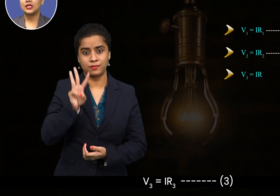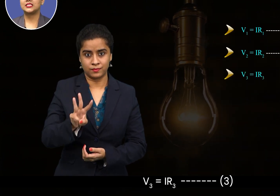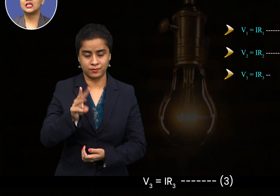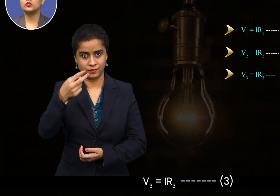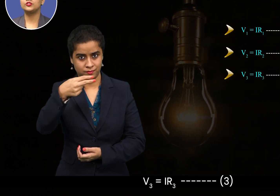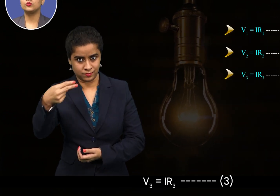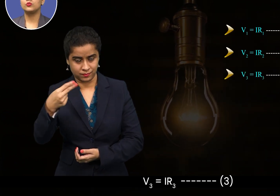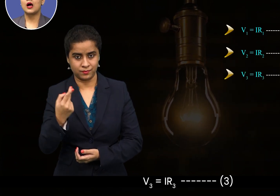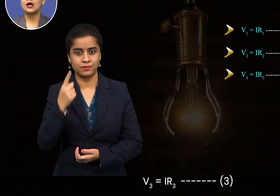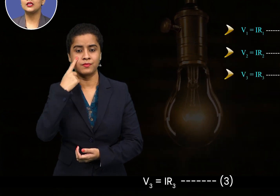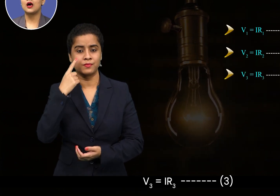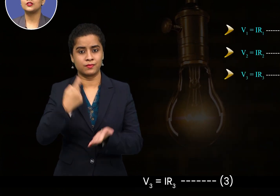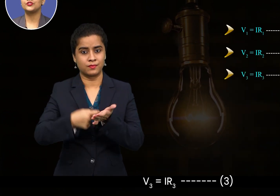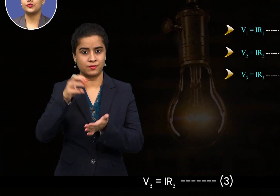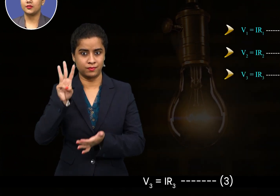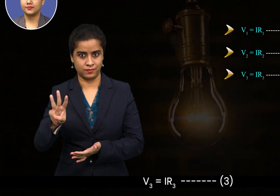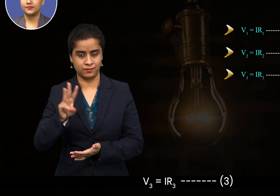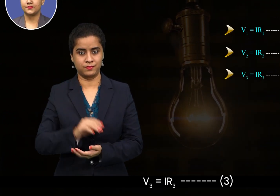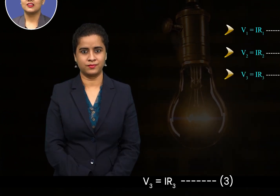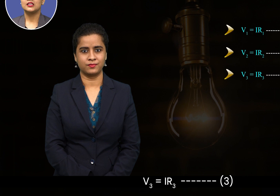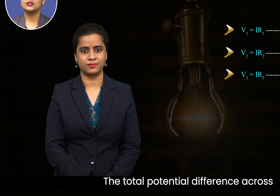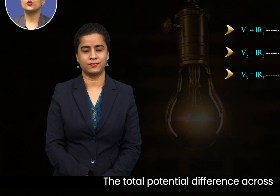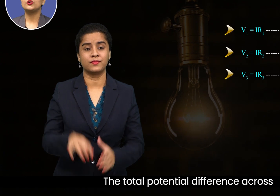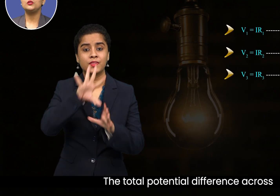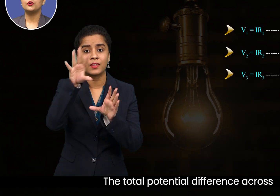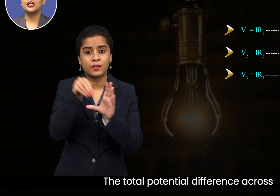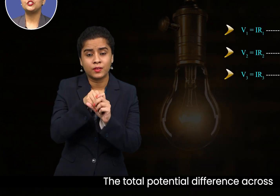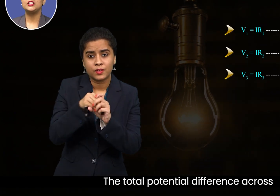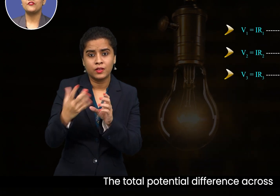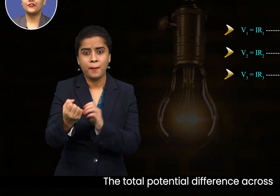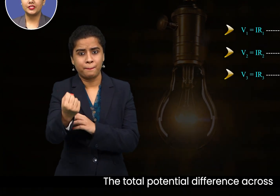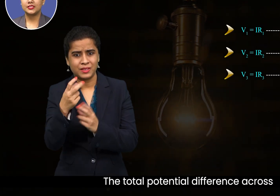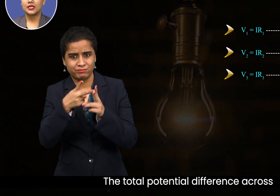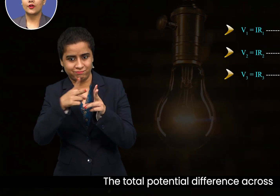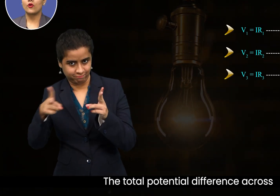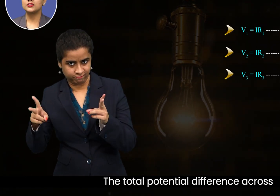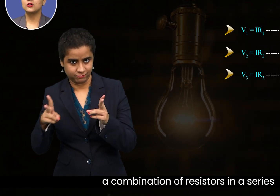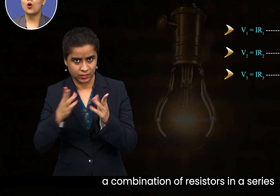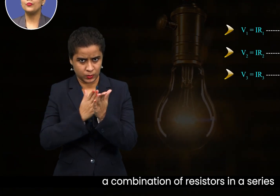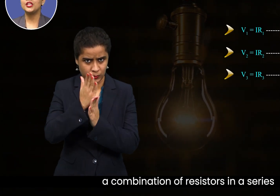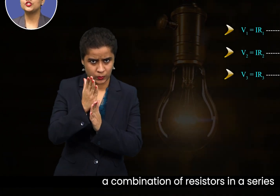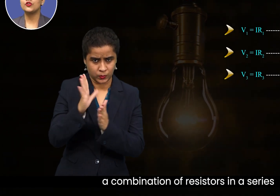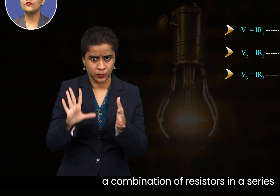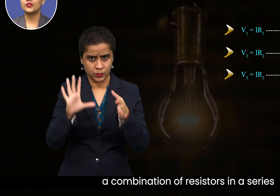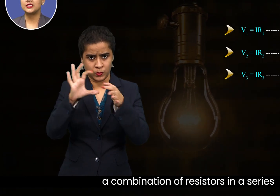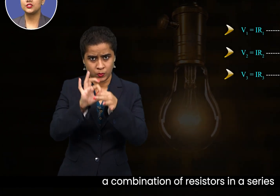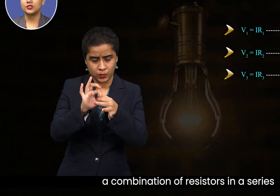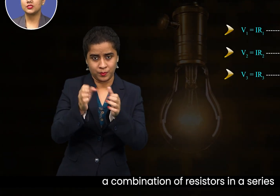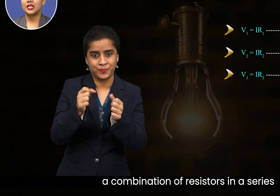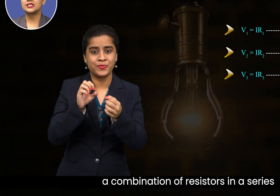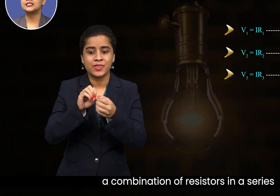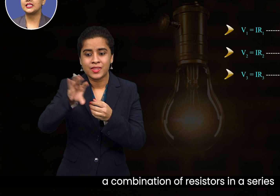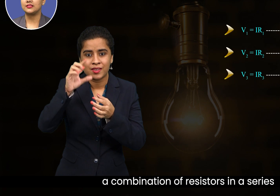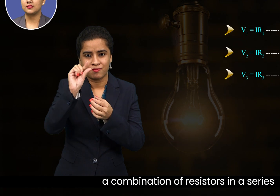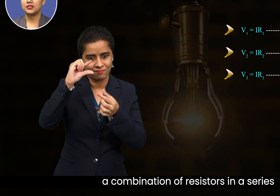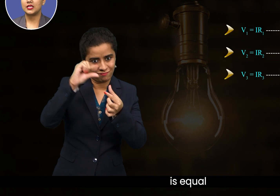V3 is equal to IR3. The total potential difference across a combination of resistors